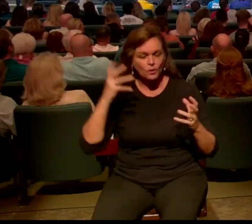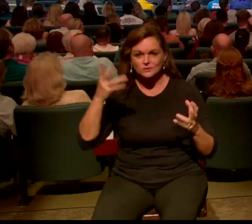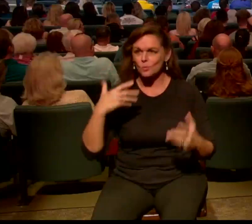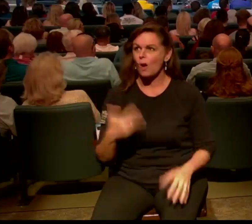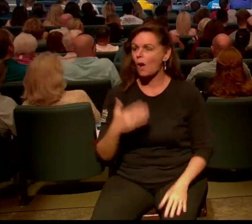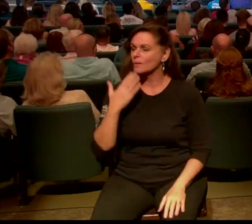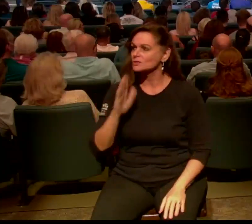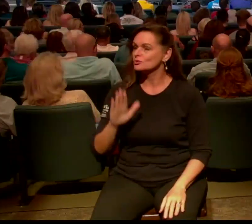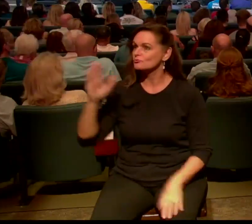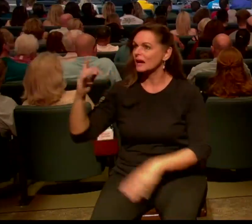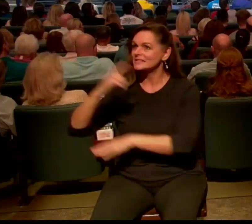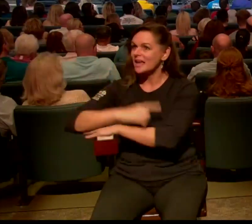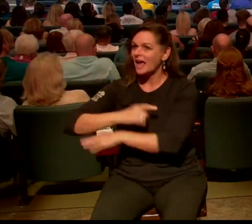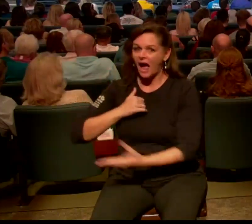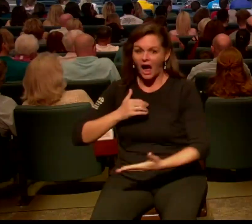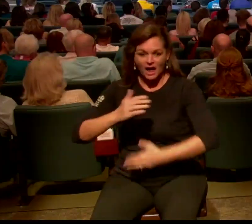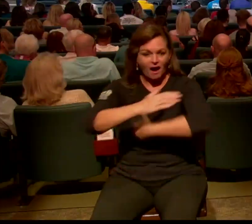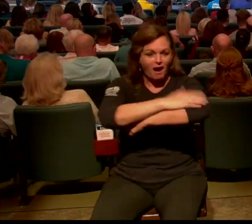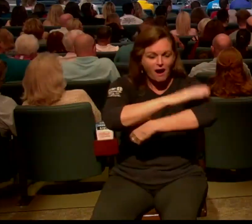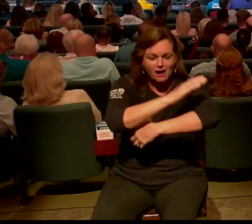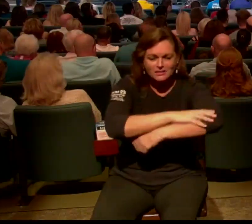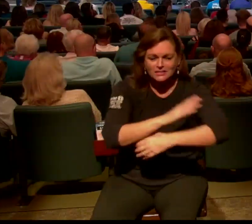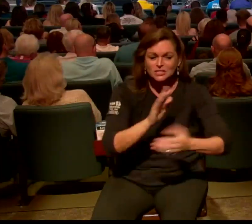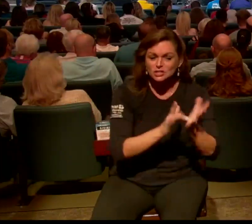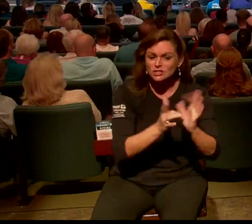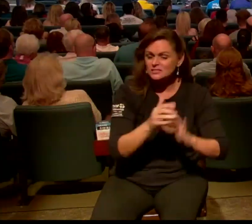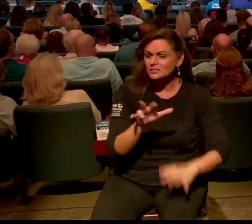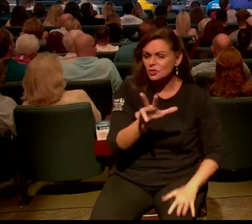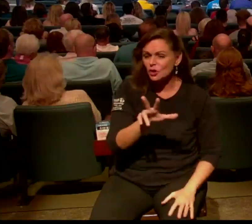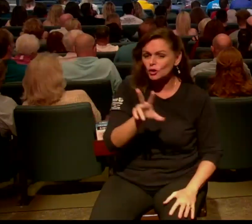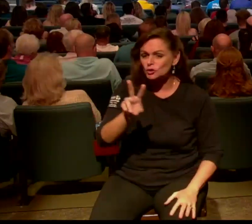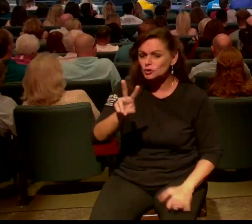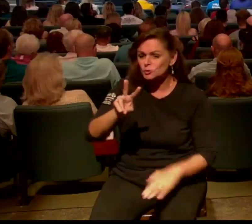day. I hugged Jesus 32 times.